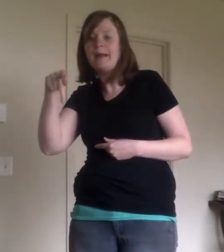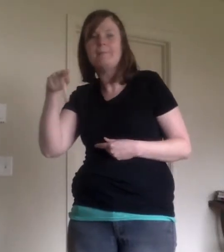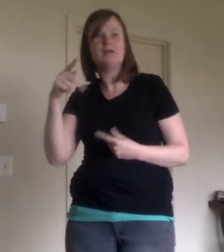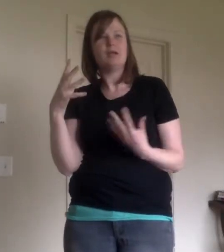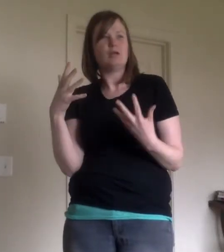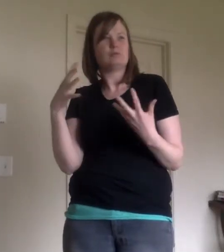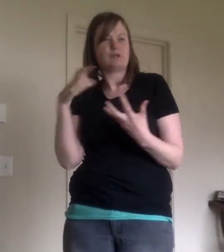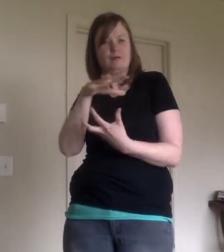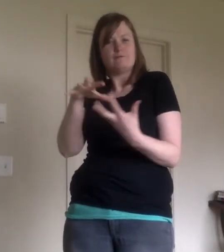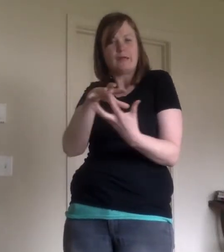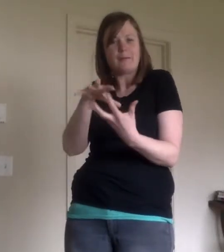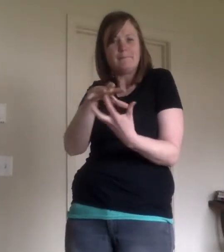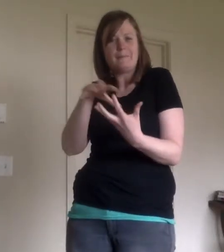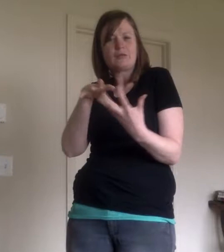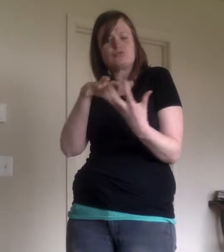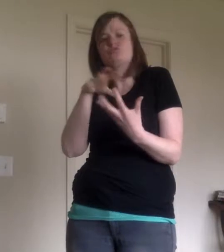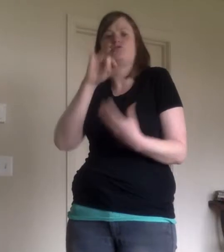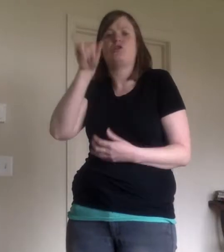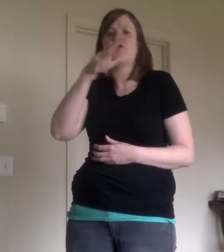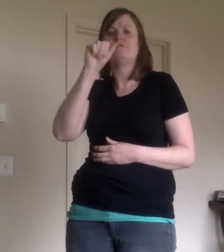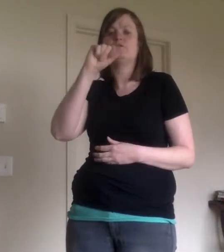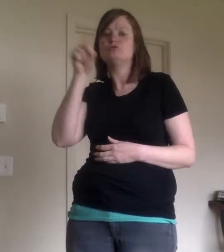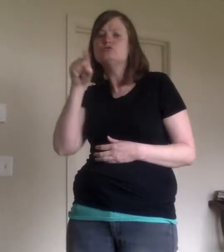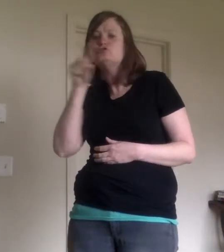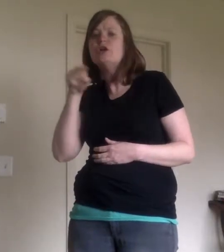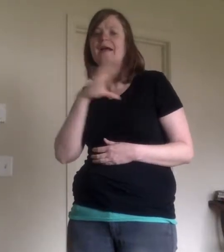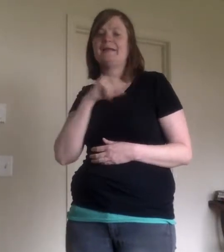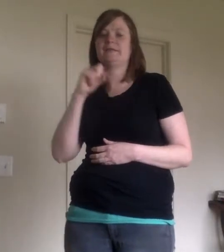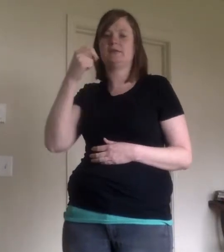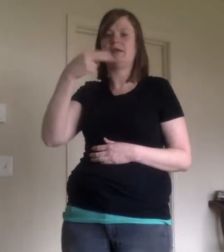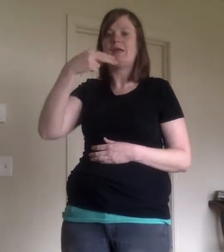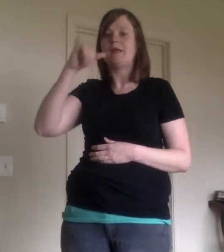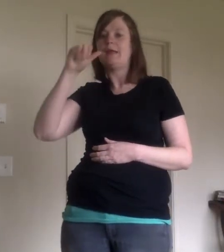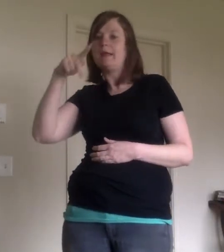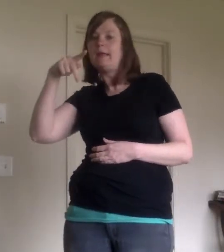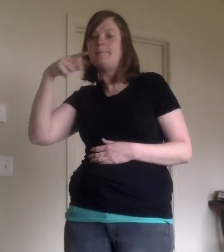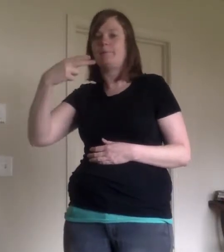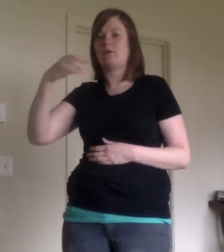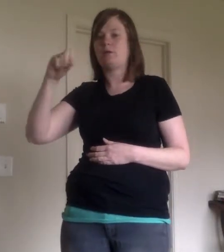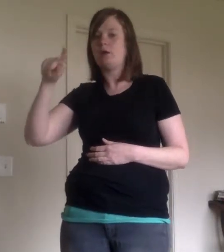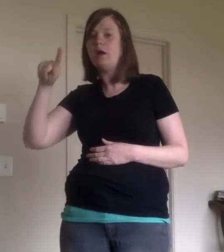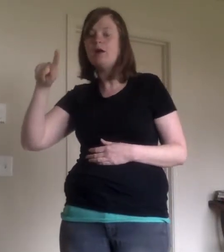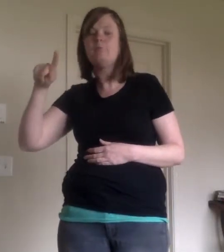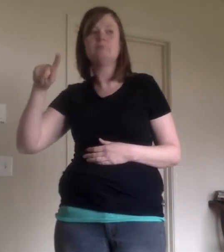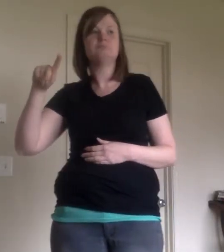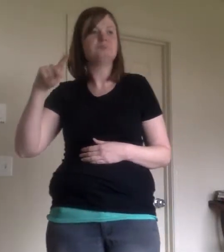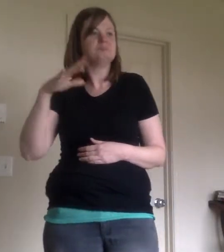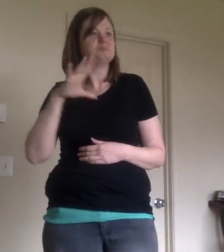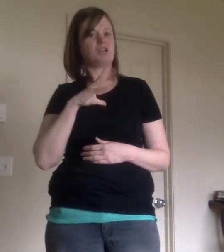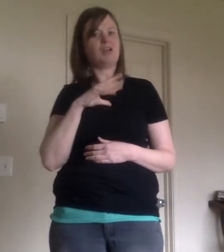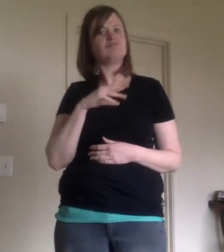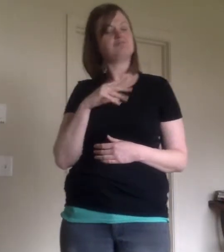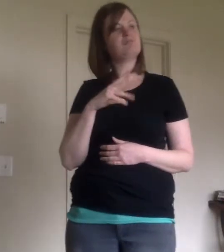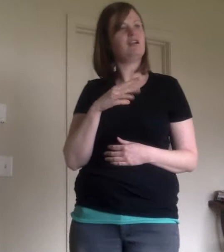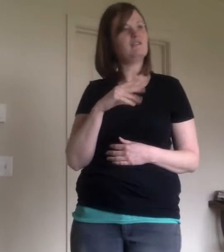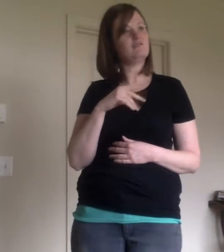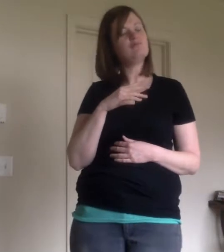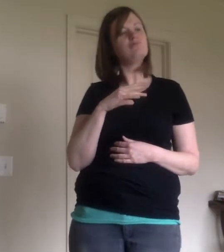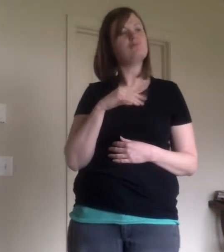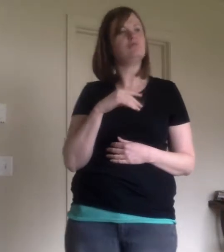I love jazz. My grandfather was an avid jazz listener, so it just kind of fit in with that whole photography vibe, and even the vibe of the song is